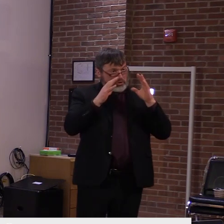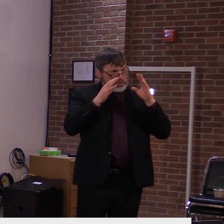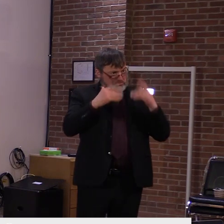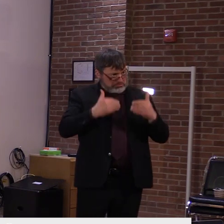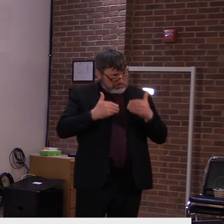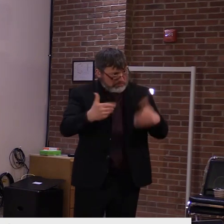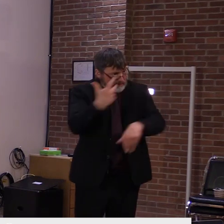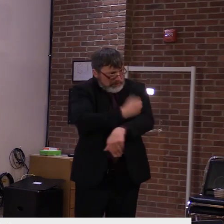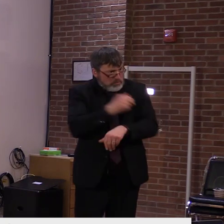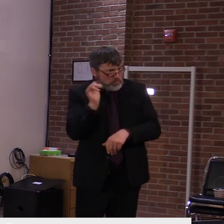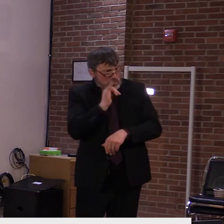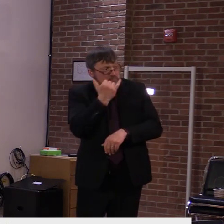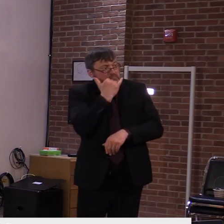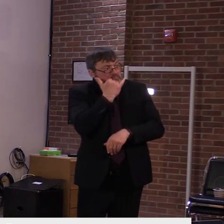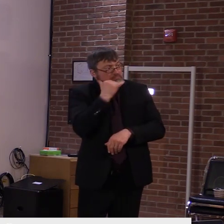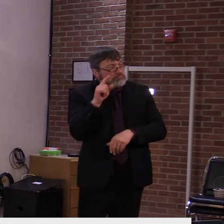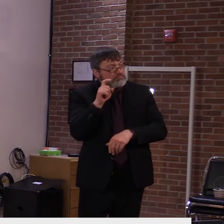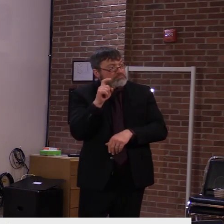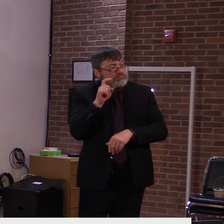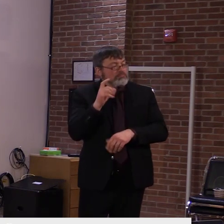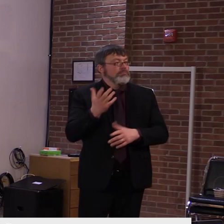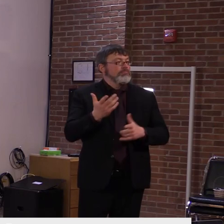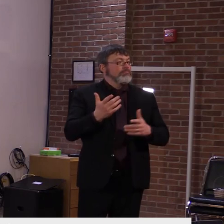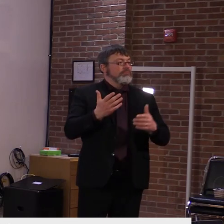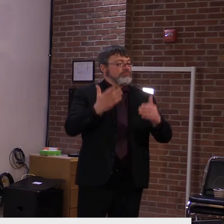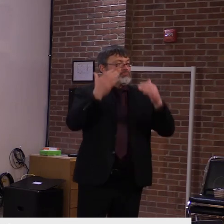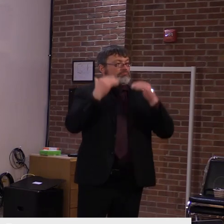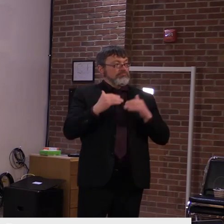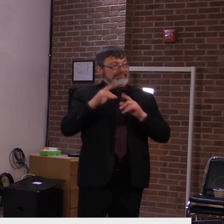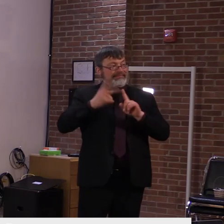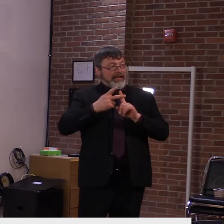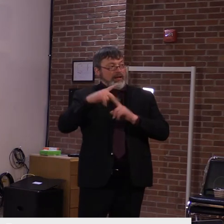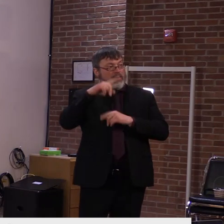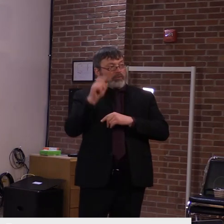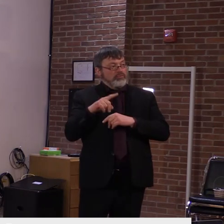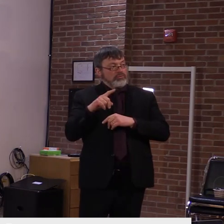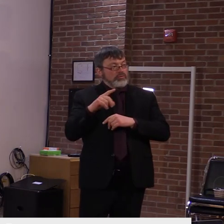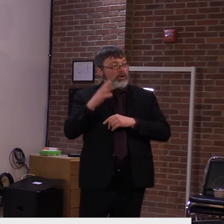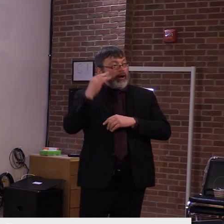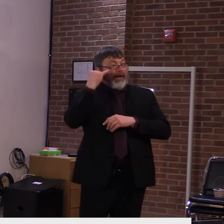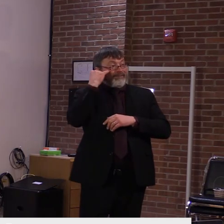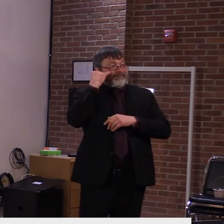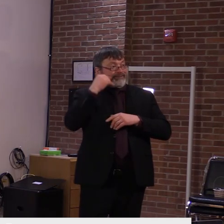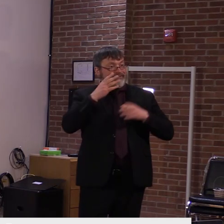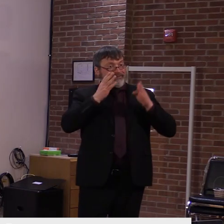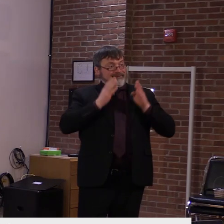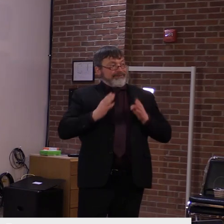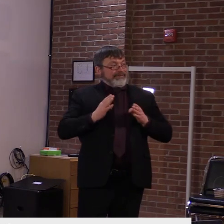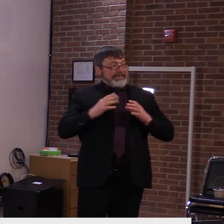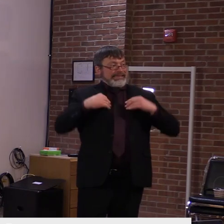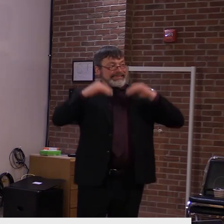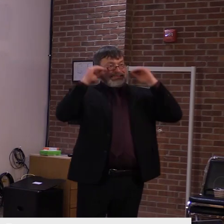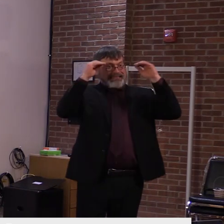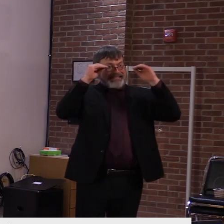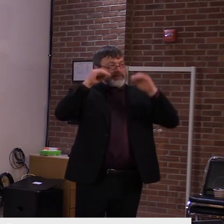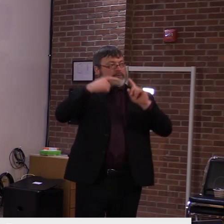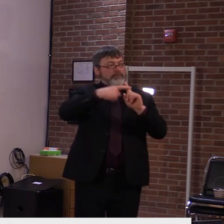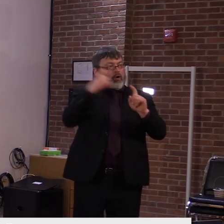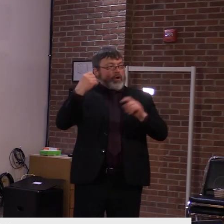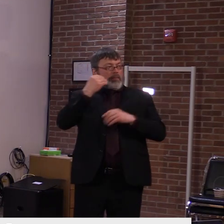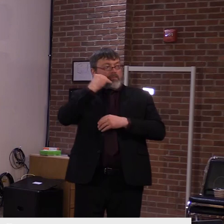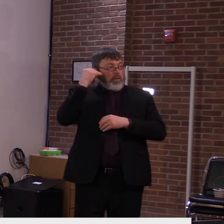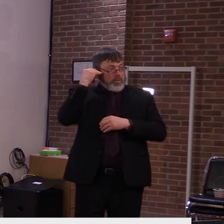other adults that might live in the same home where there's a home child care, would they be eligible to be vaccinated as well? It would only pertain